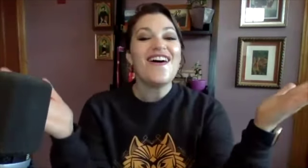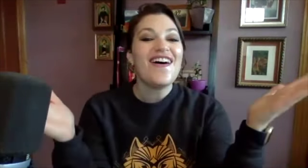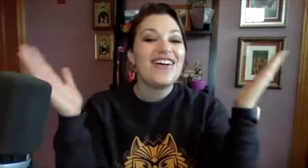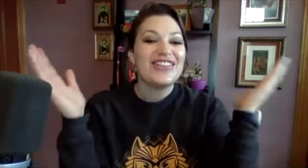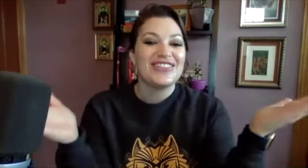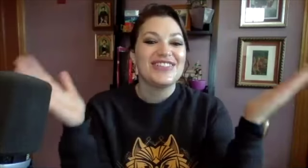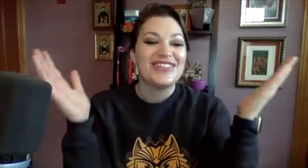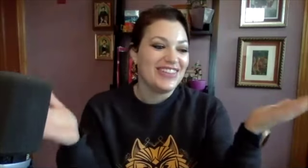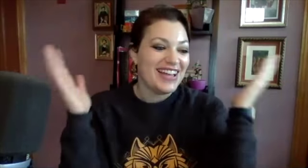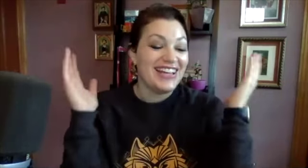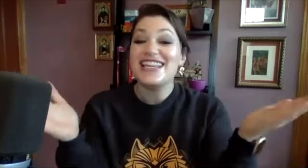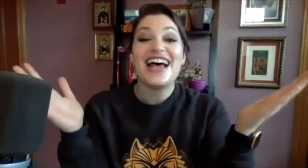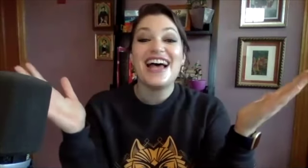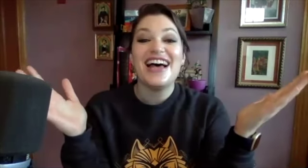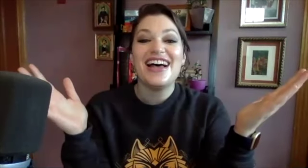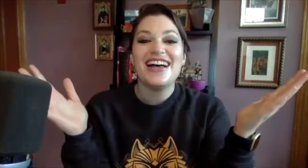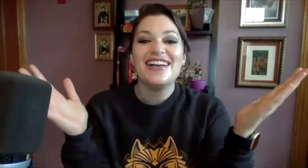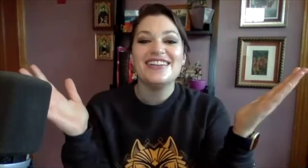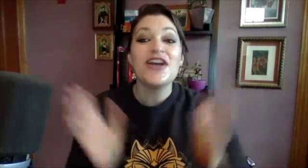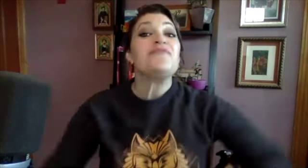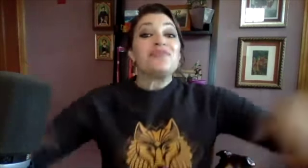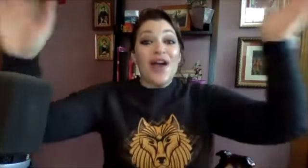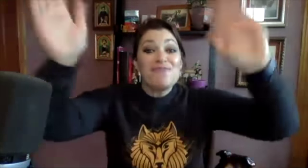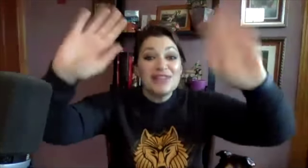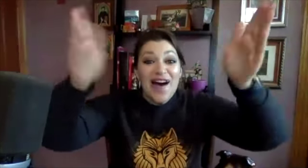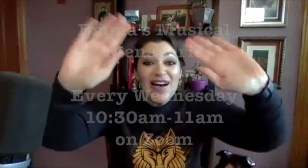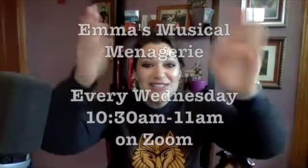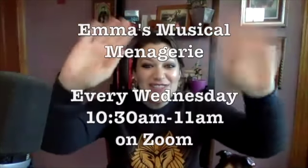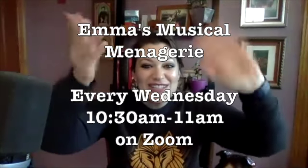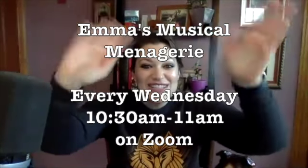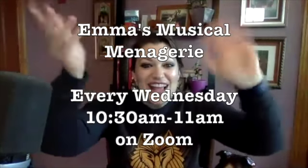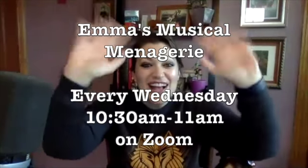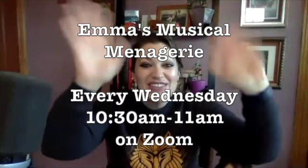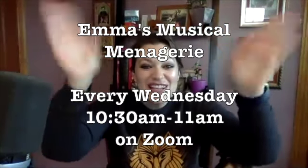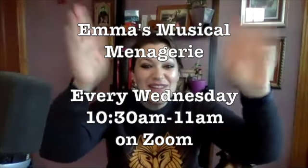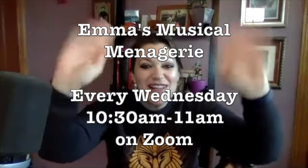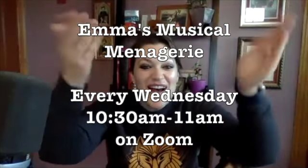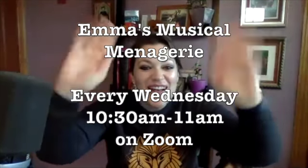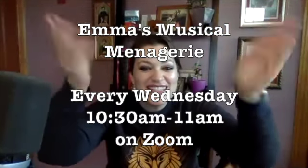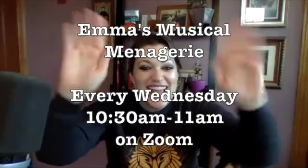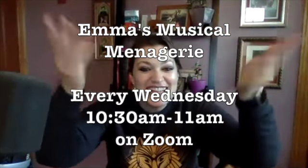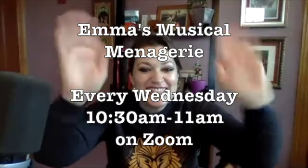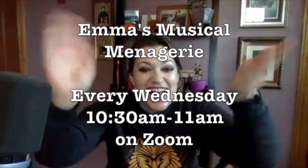all through the town. Applause for yourselves. Applause in ASL.